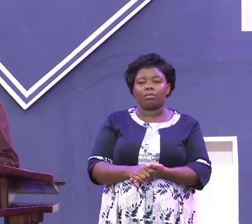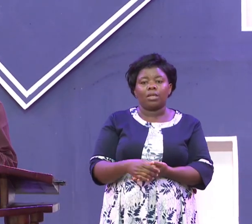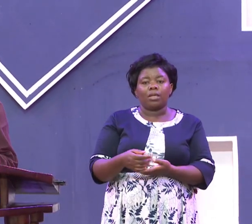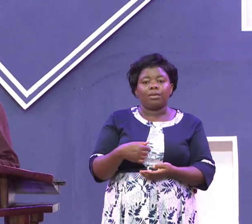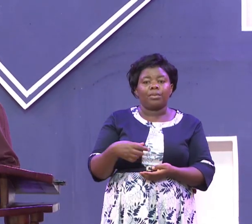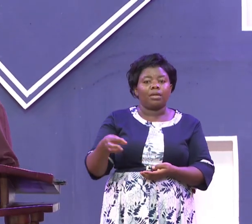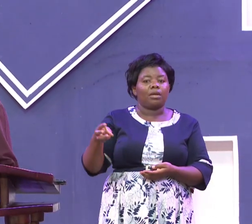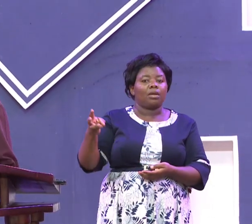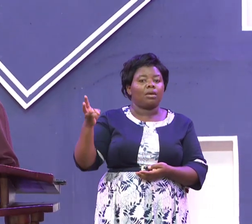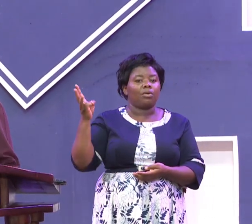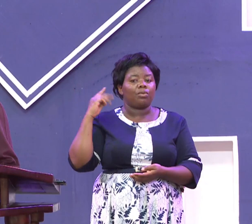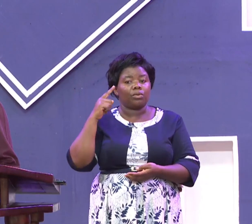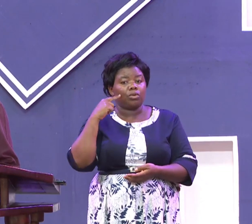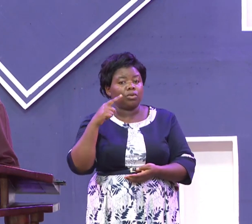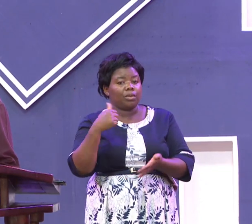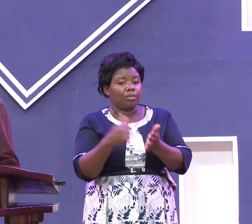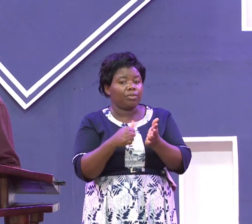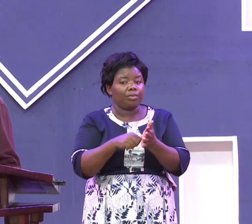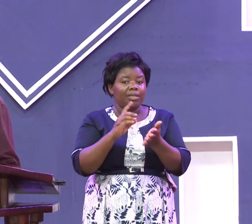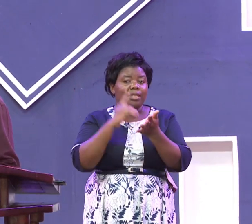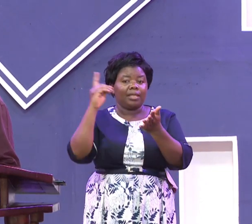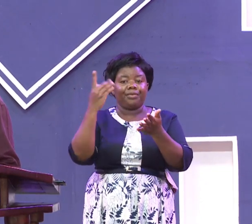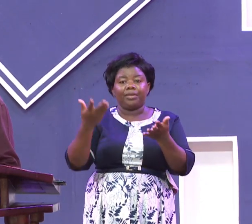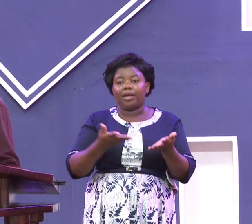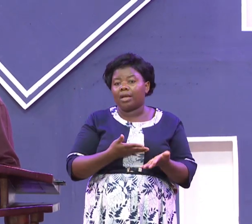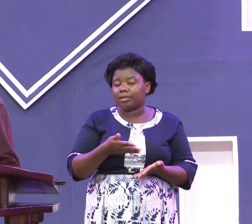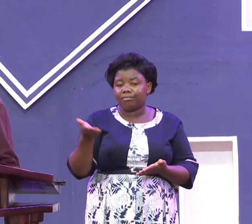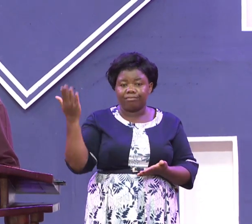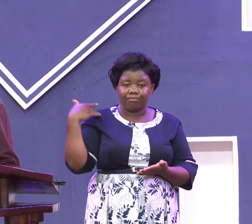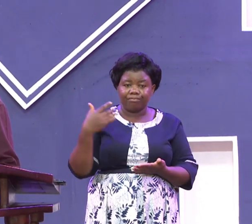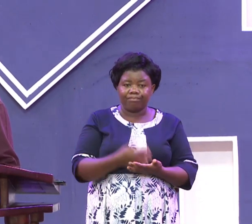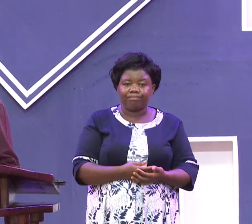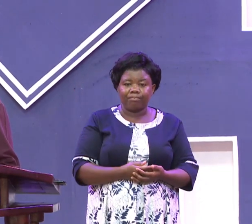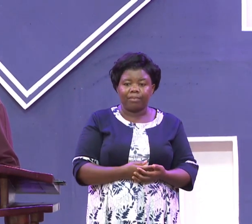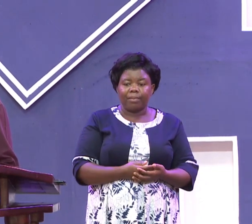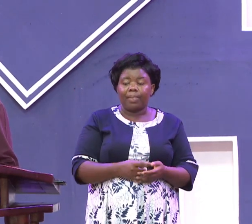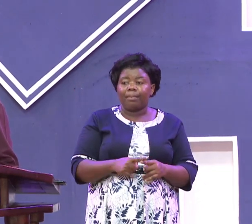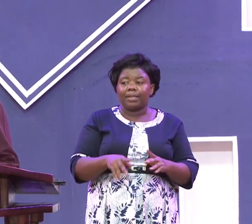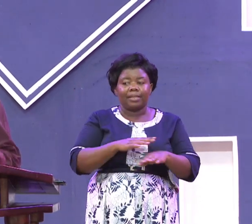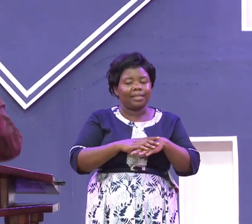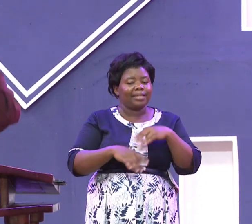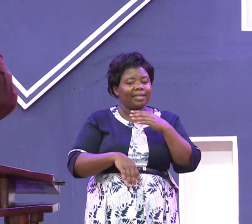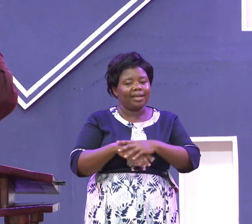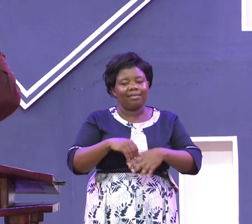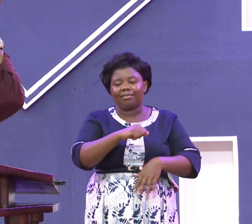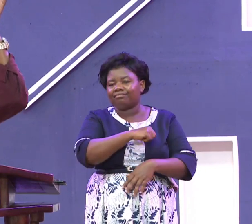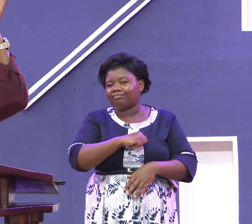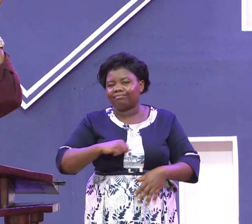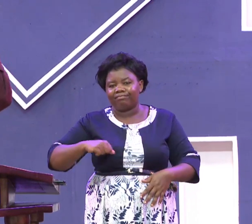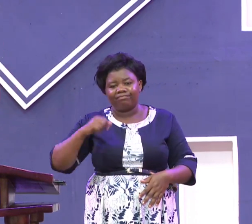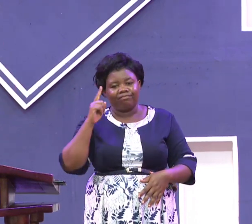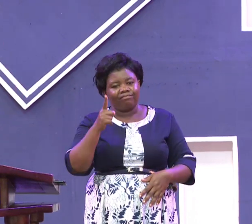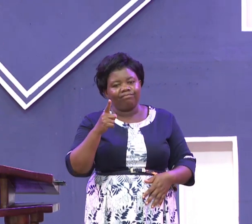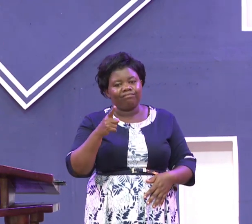Daudi byalimu. I want to show you the problems that David encountered. Nete chamugana. But it didn't stop